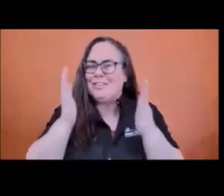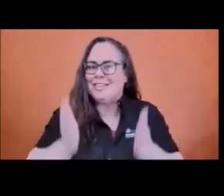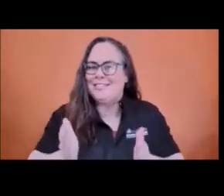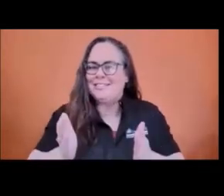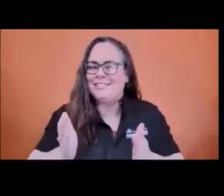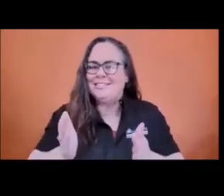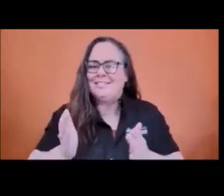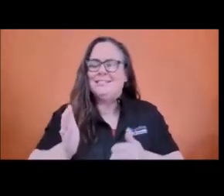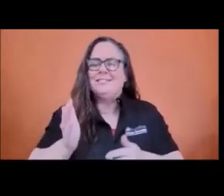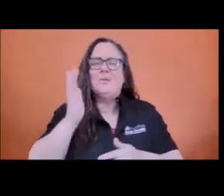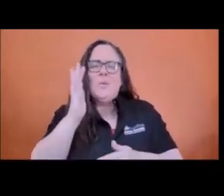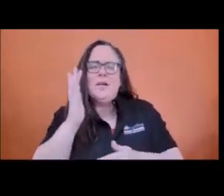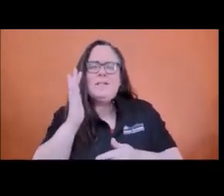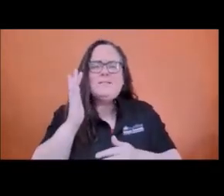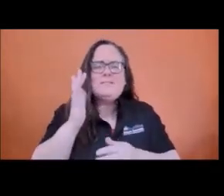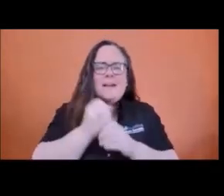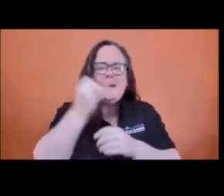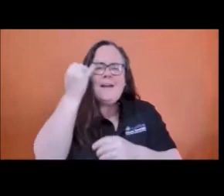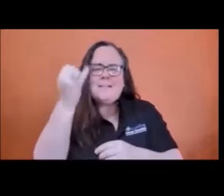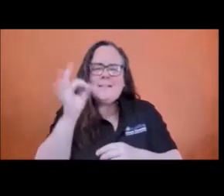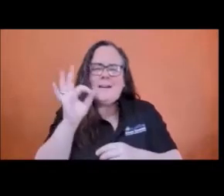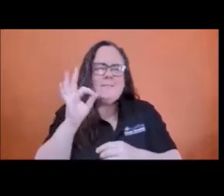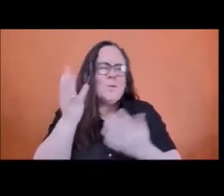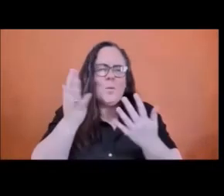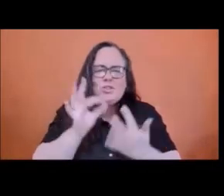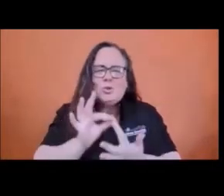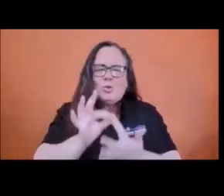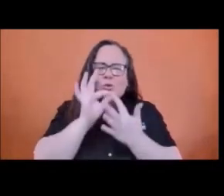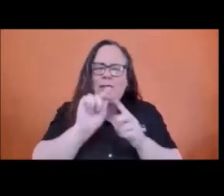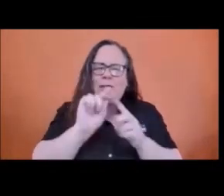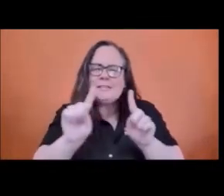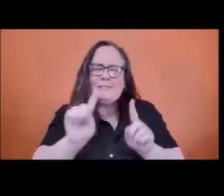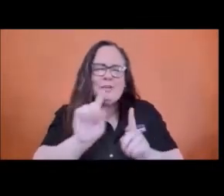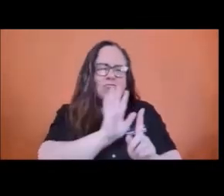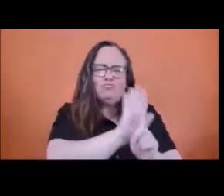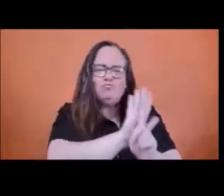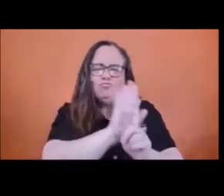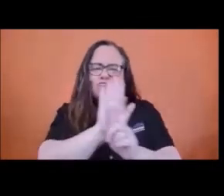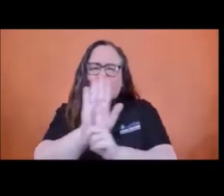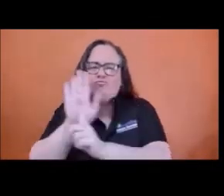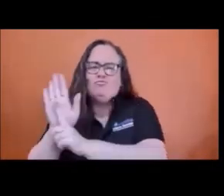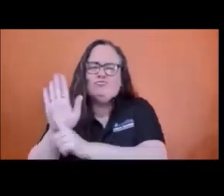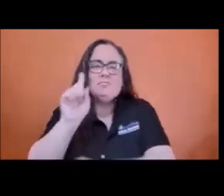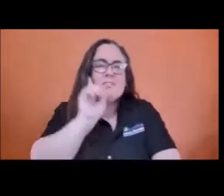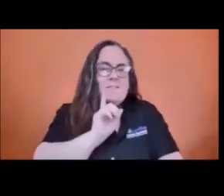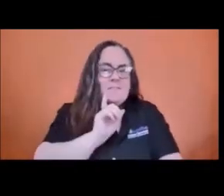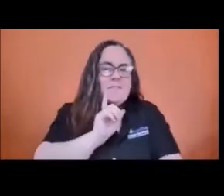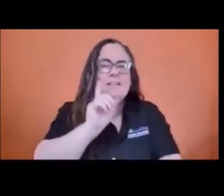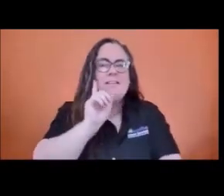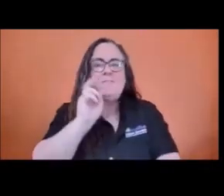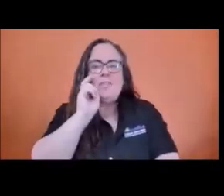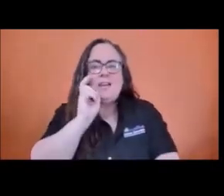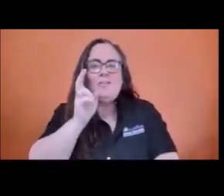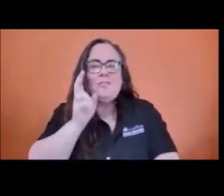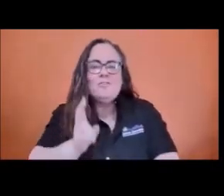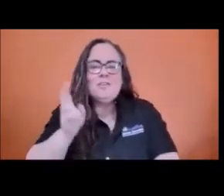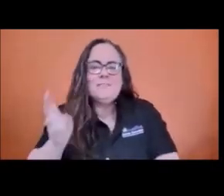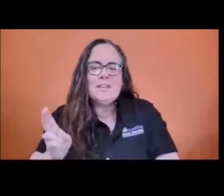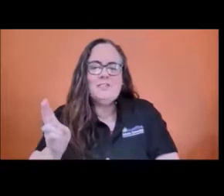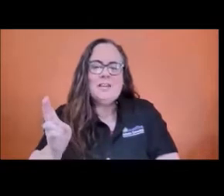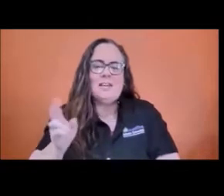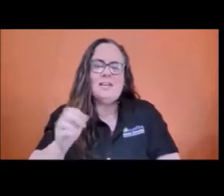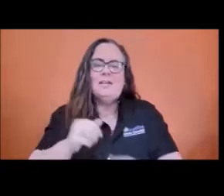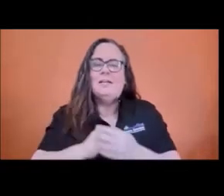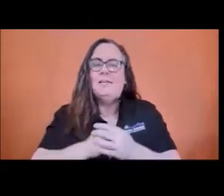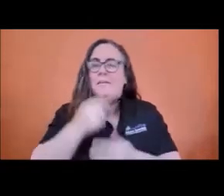3 interviews with our specialists. We will get an idea of what their choices are for communication: